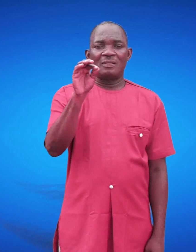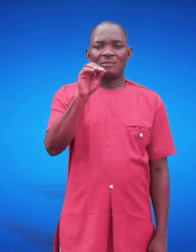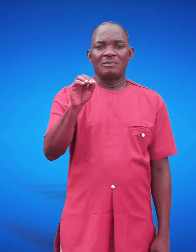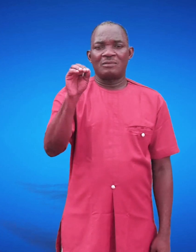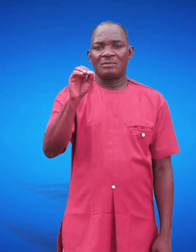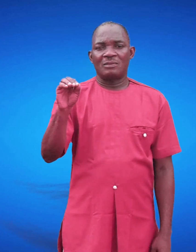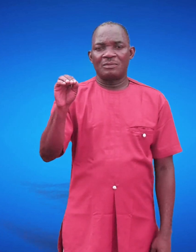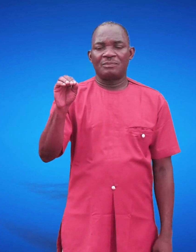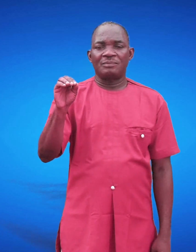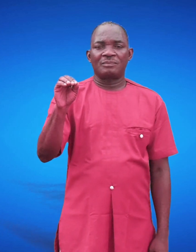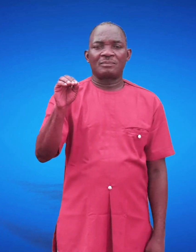900